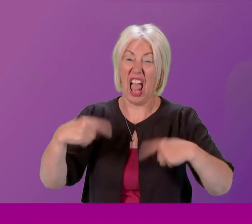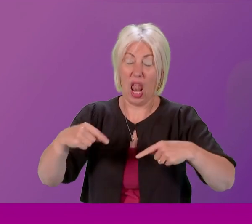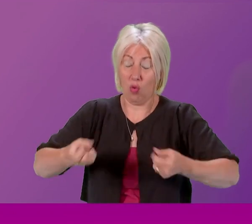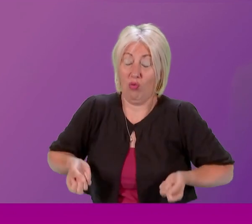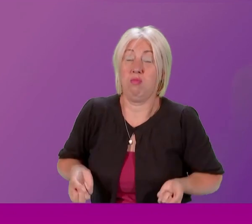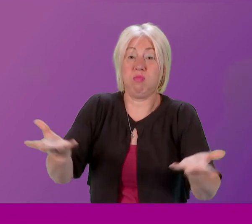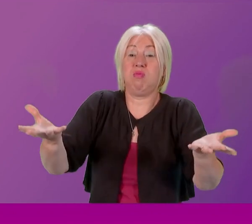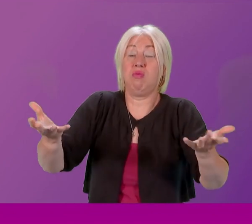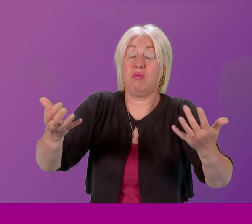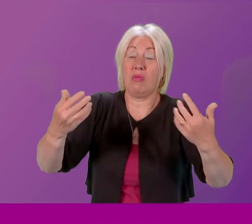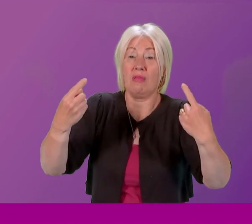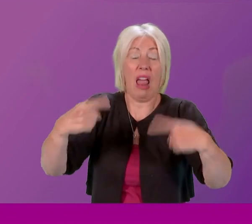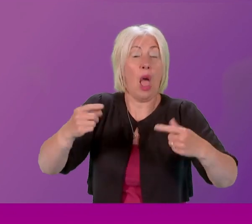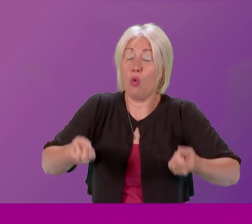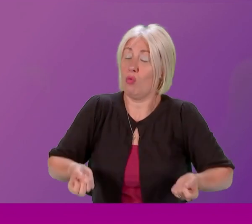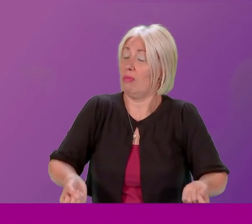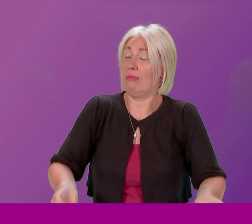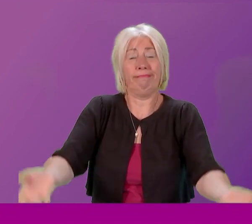happen.